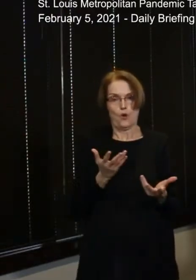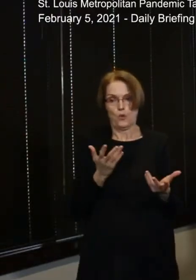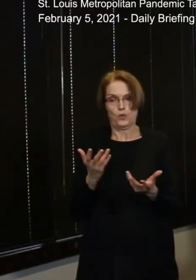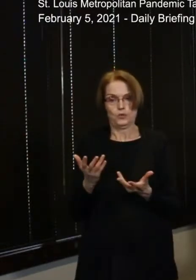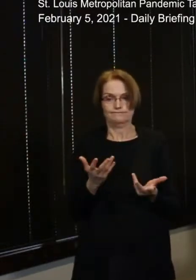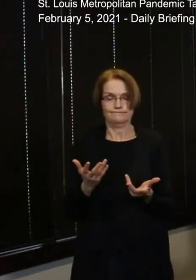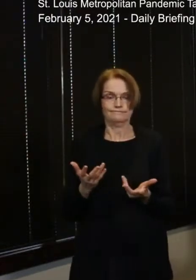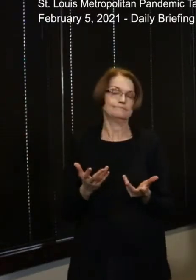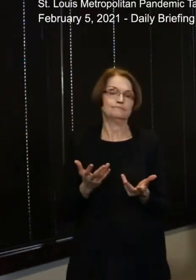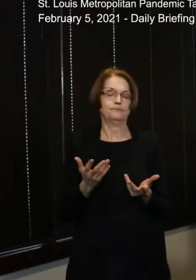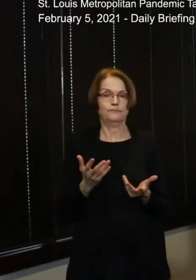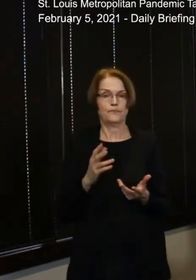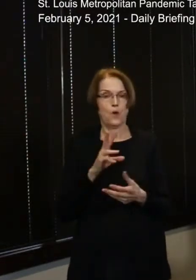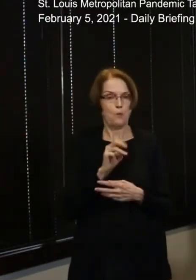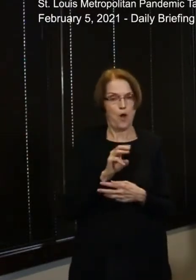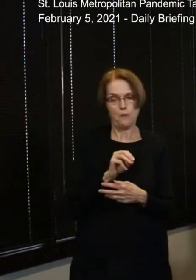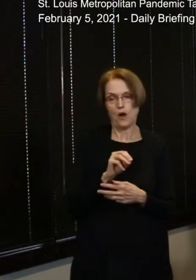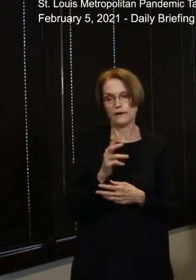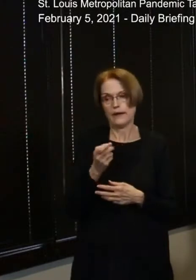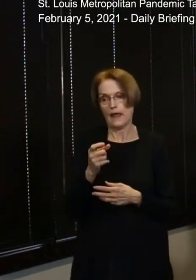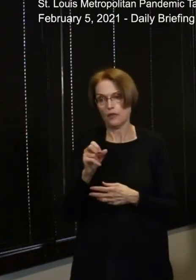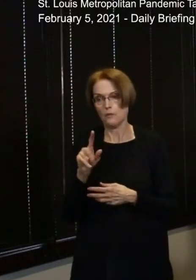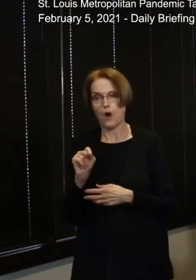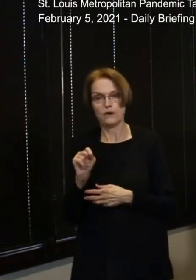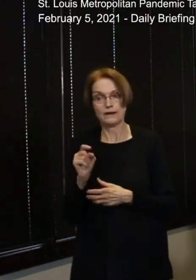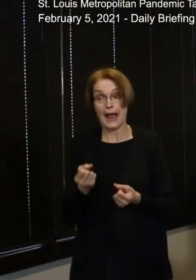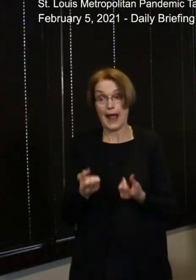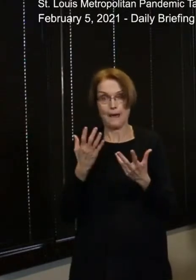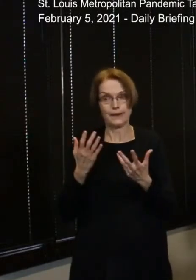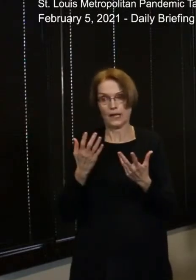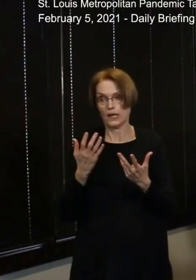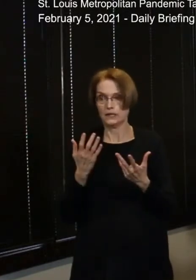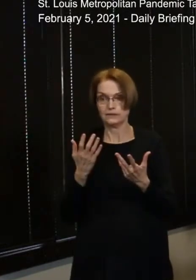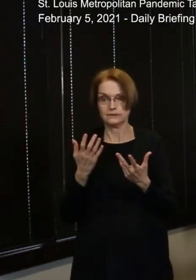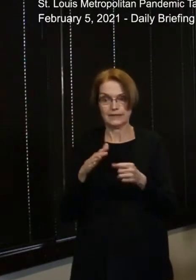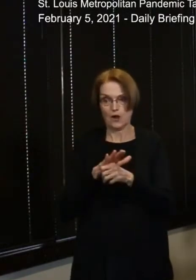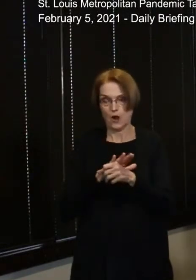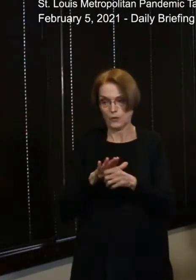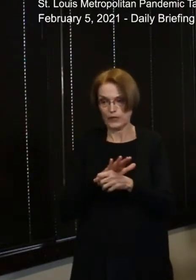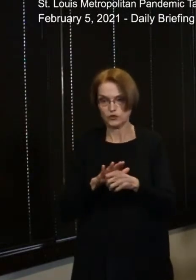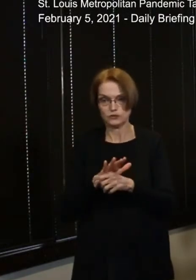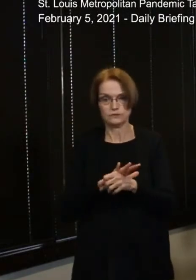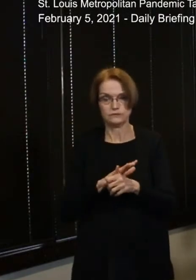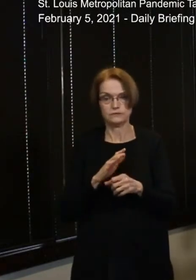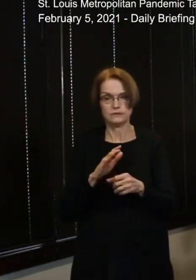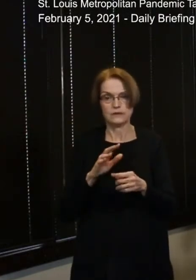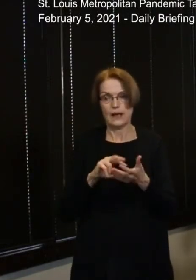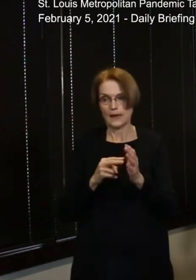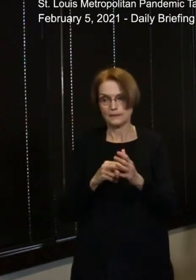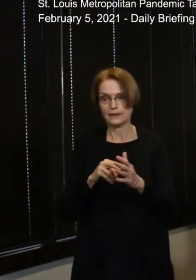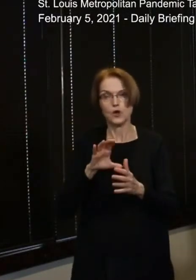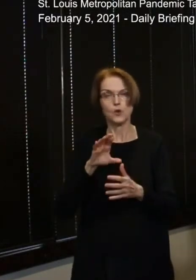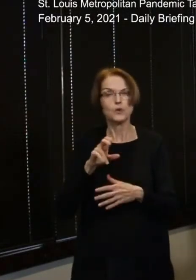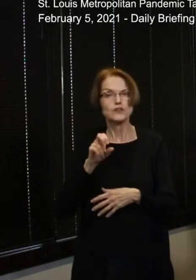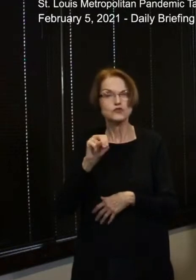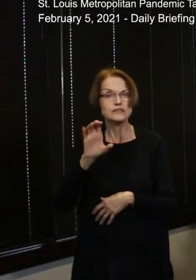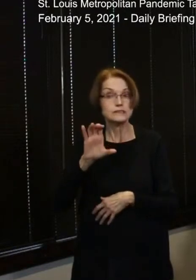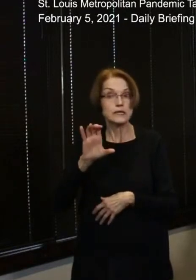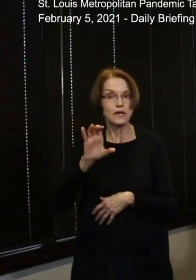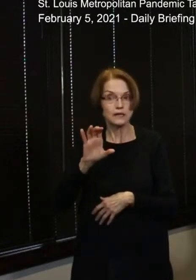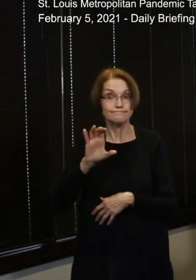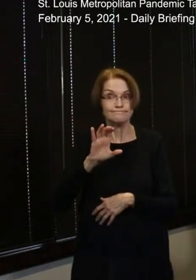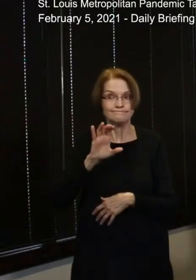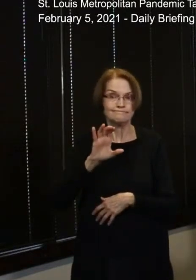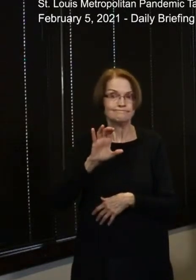penetration of Walmart or Health Marts are into our region. When I say about our region, I'm talking about Region C now, because